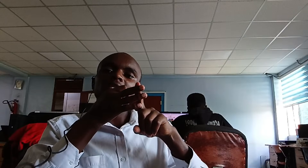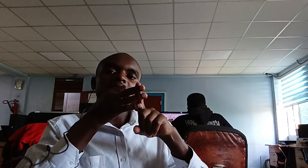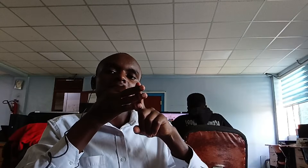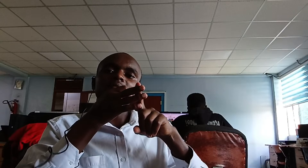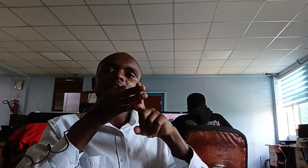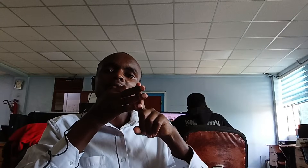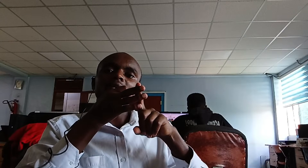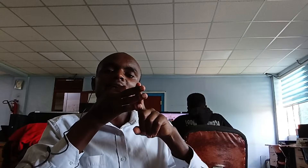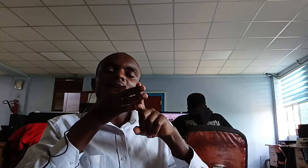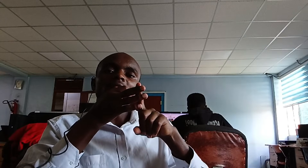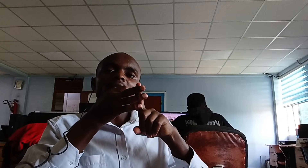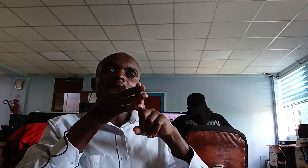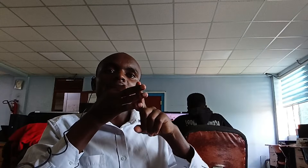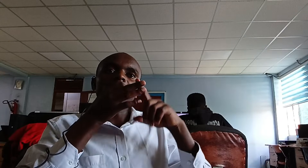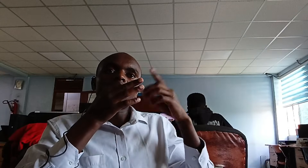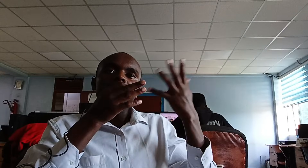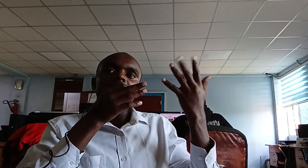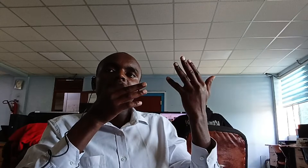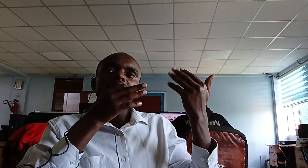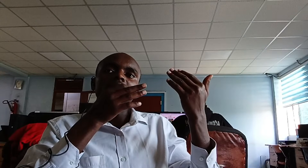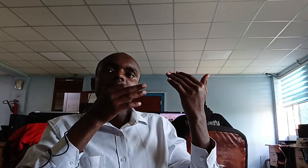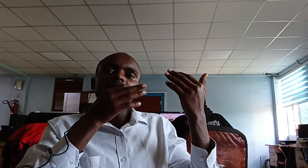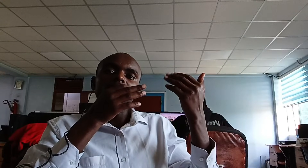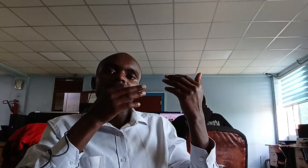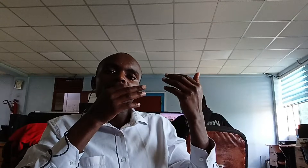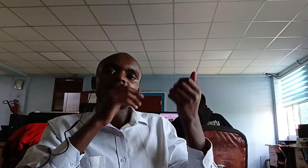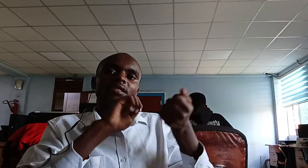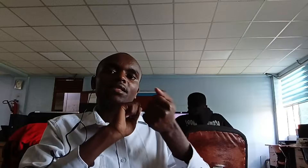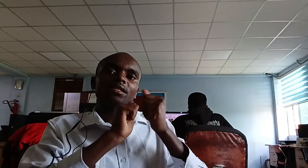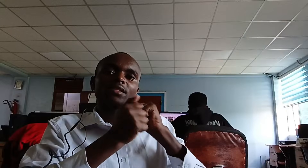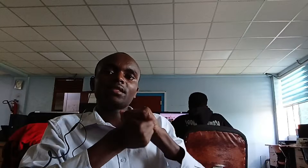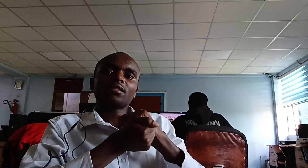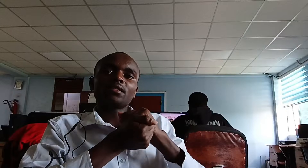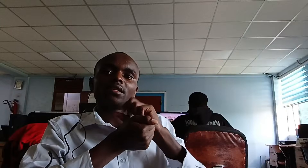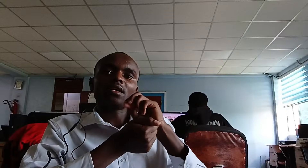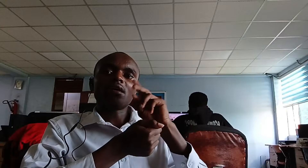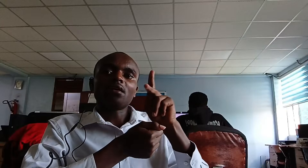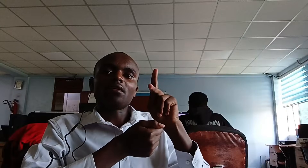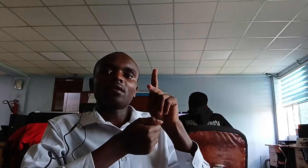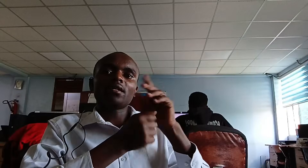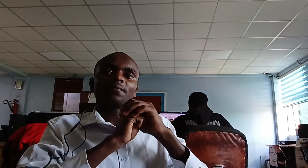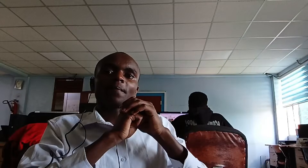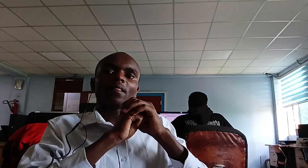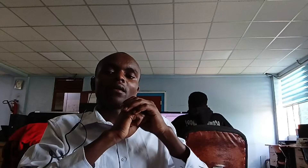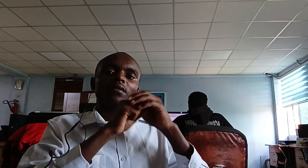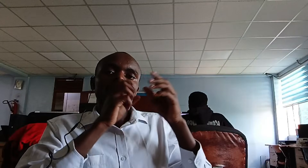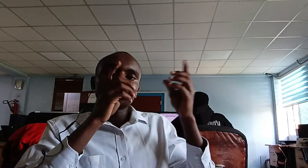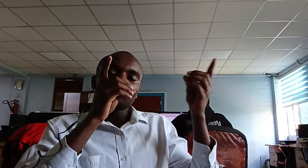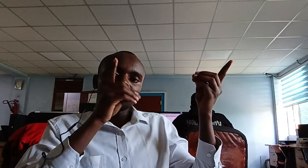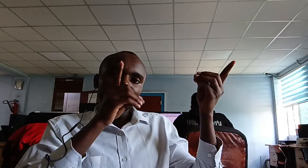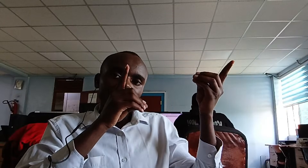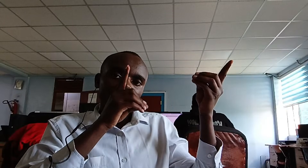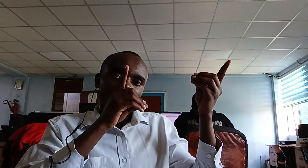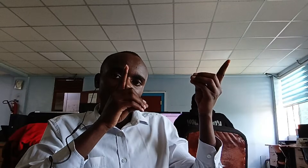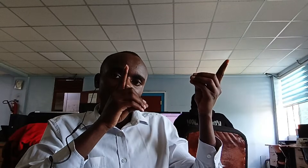same. The hand shape is the one that changes. Okay, so